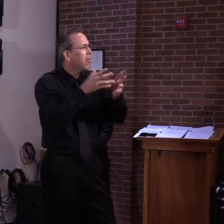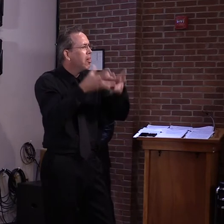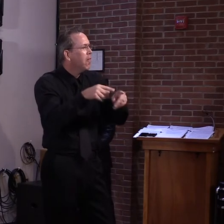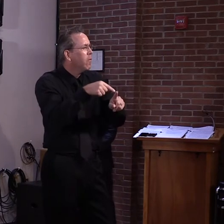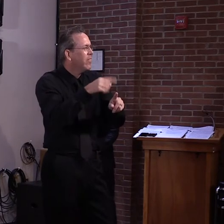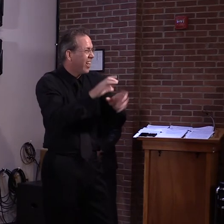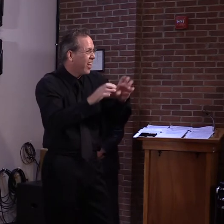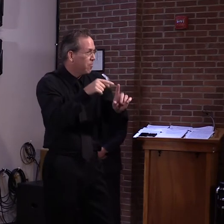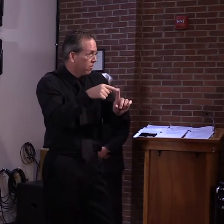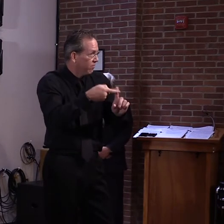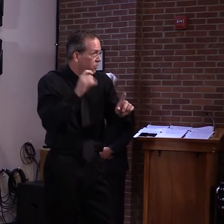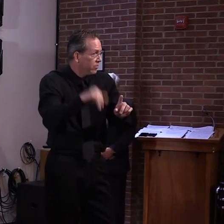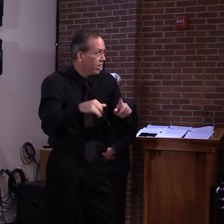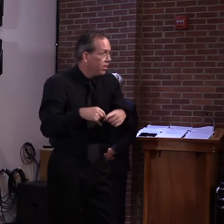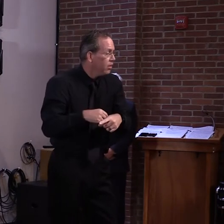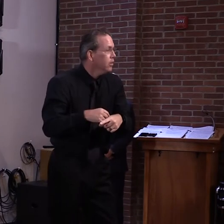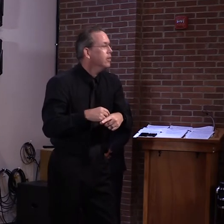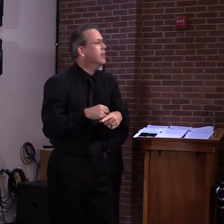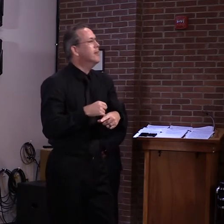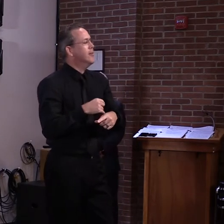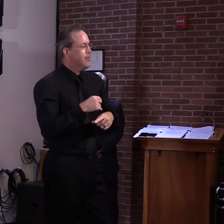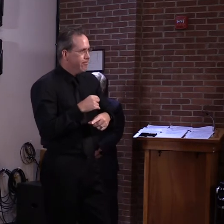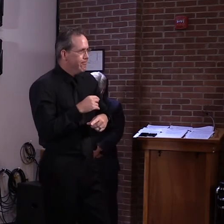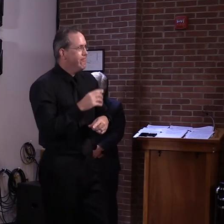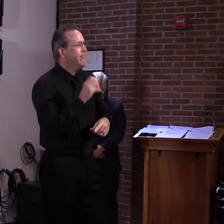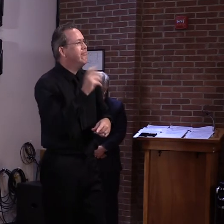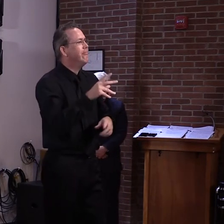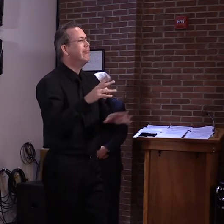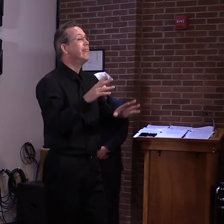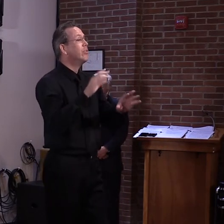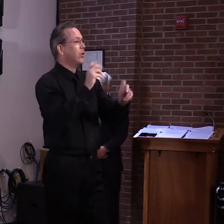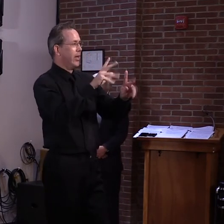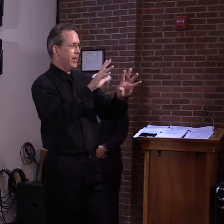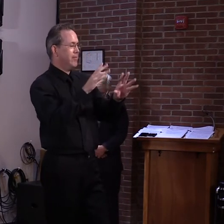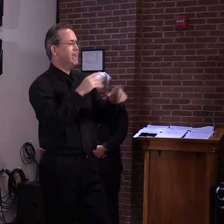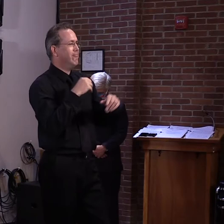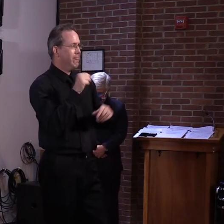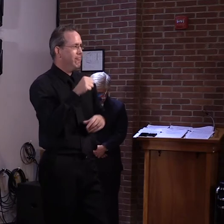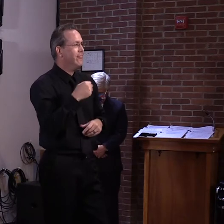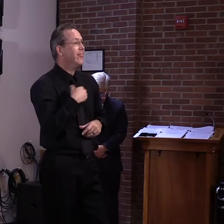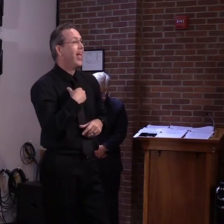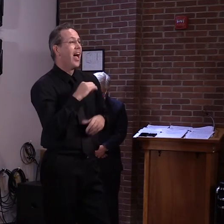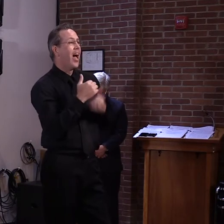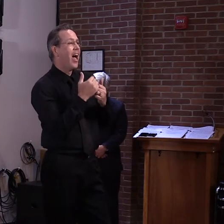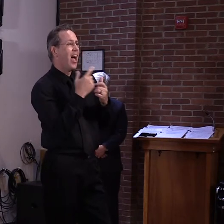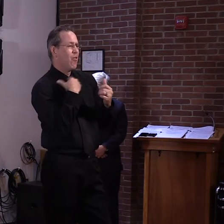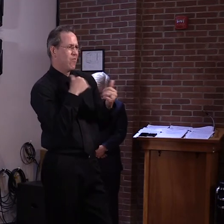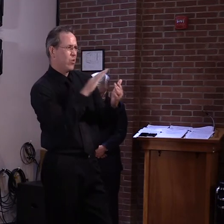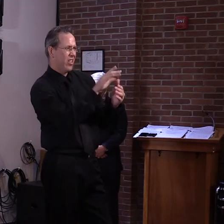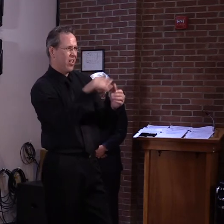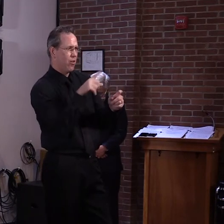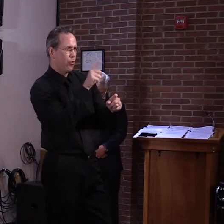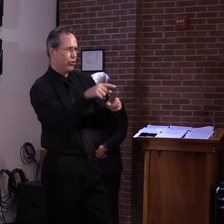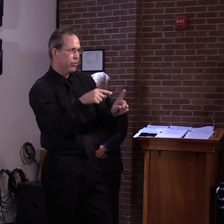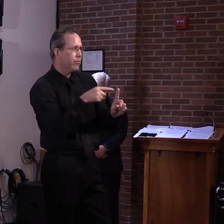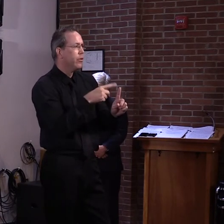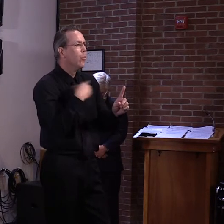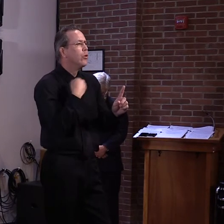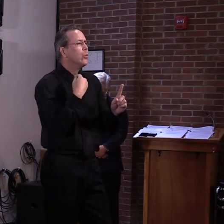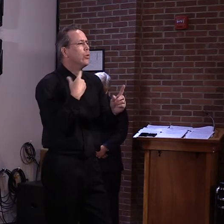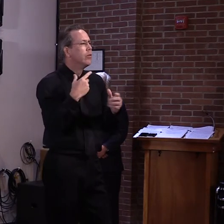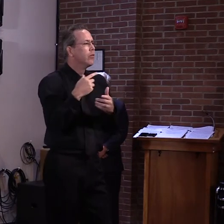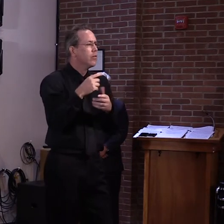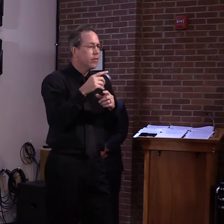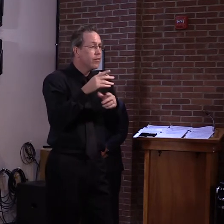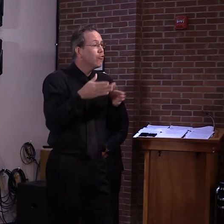is frequent leaf removal and street sweeping, and the impact beneficial impact that can have not only on phosphorus